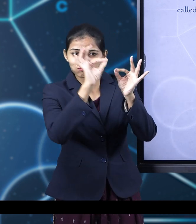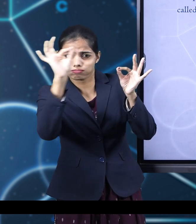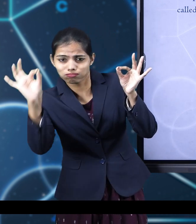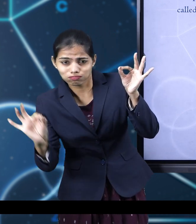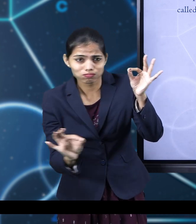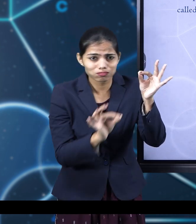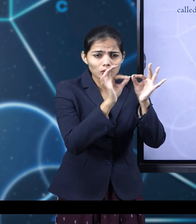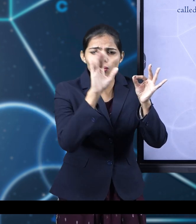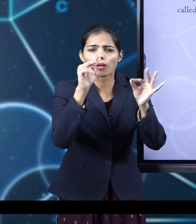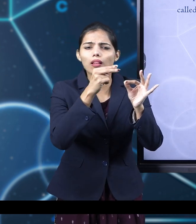area.